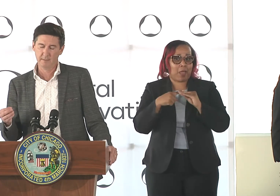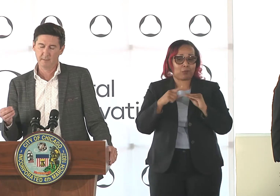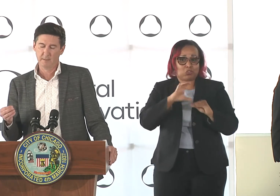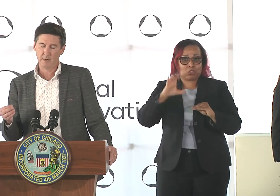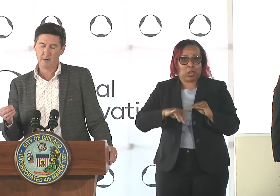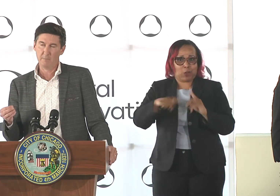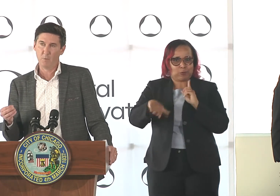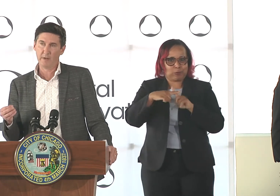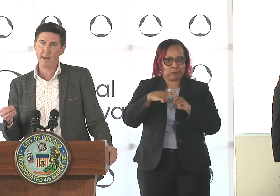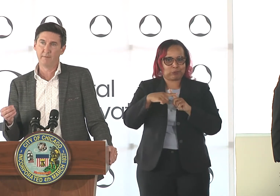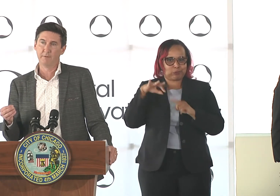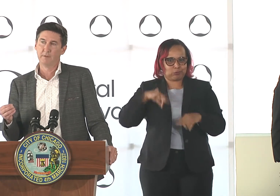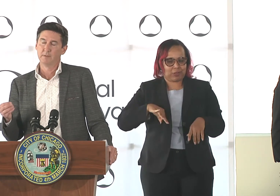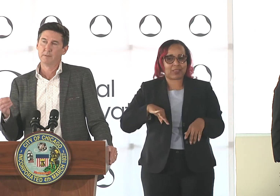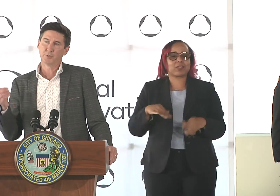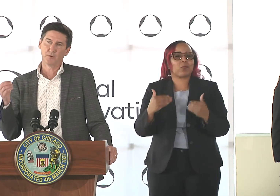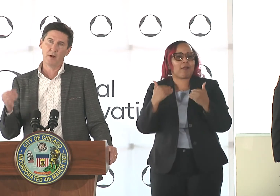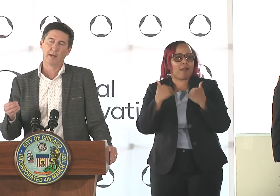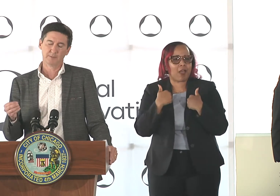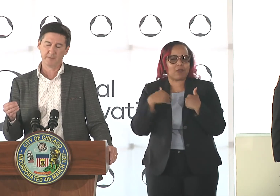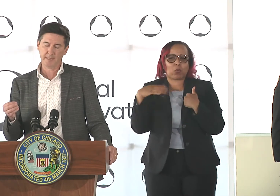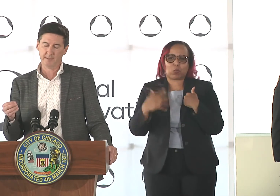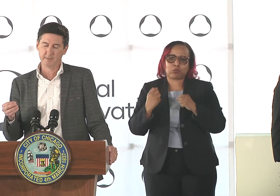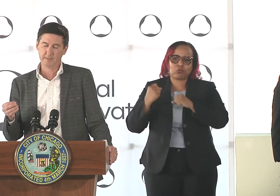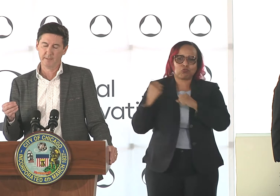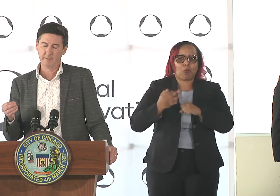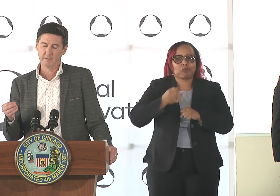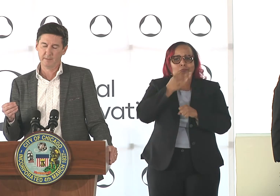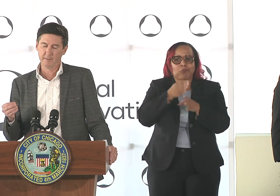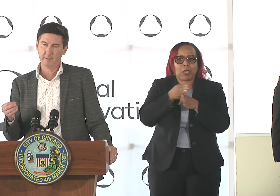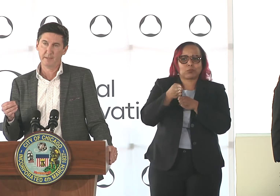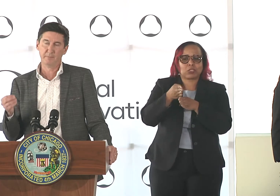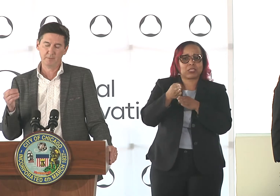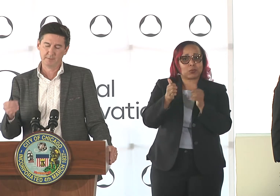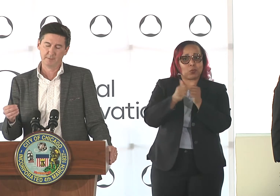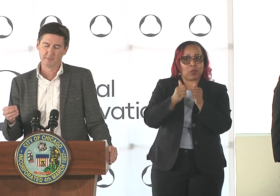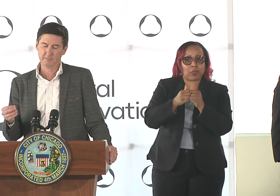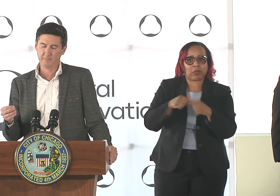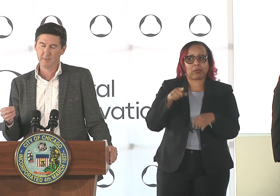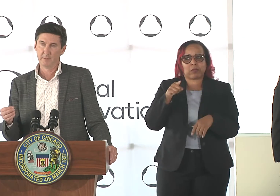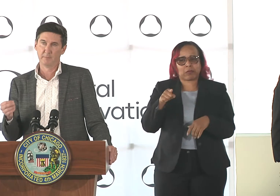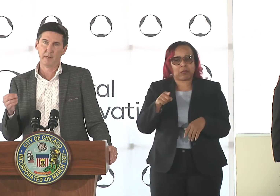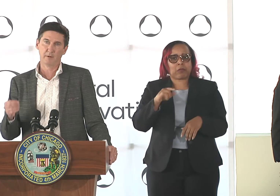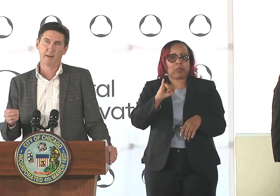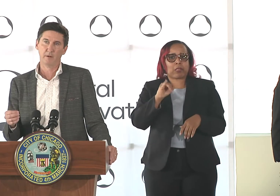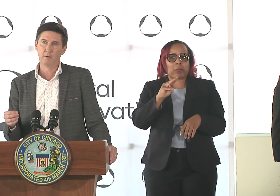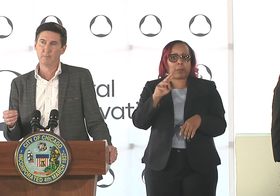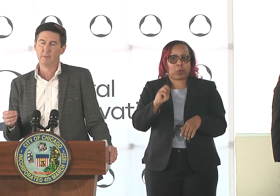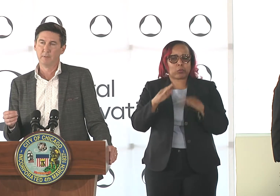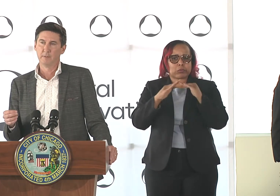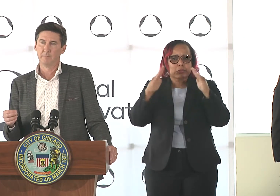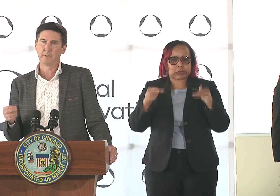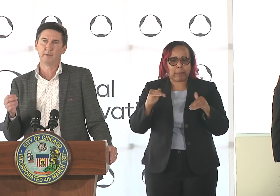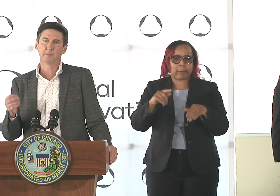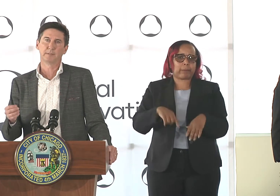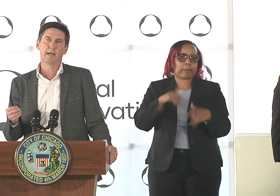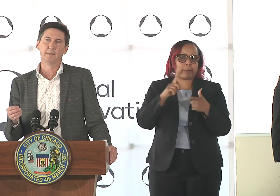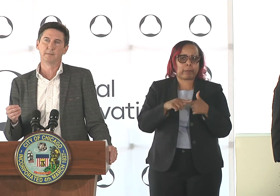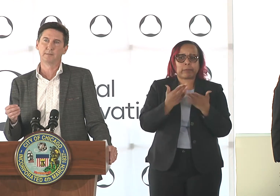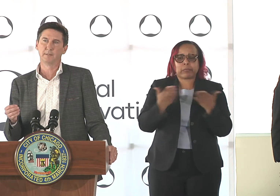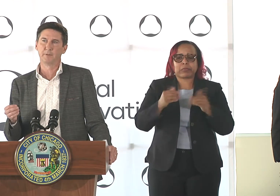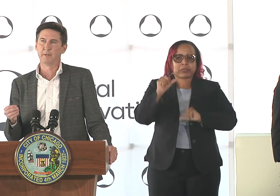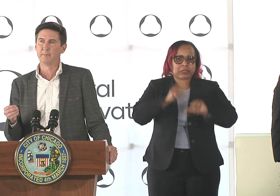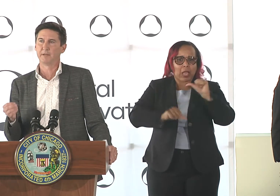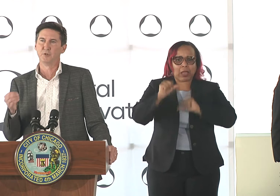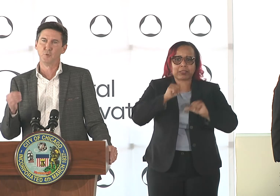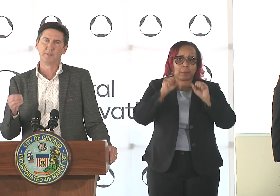strengths, we have strong expertise in the immune system, the microbiome, material